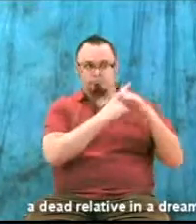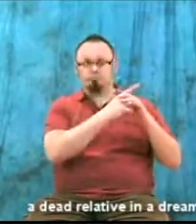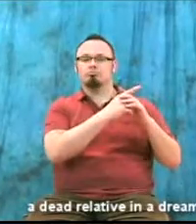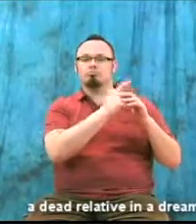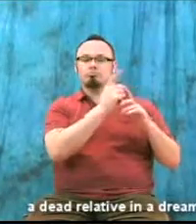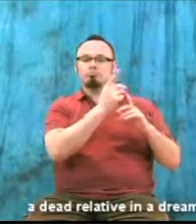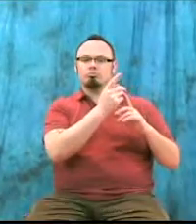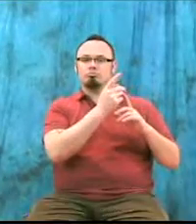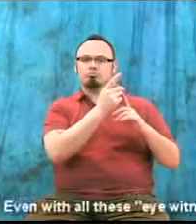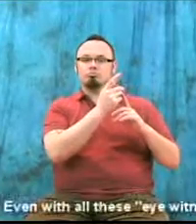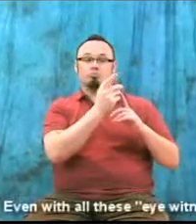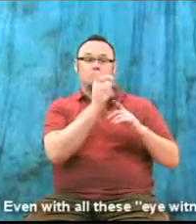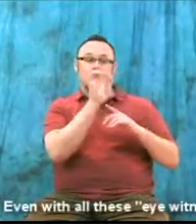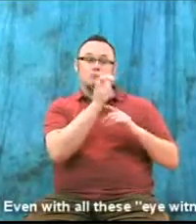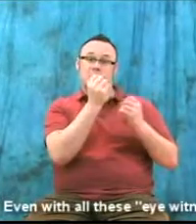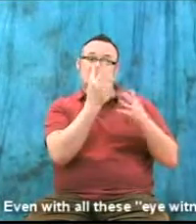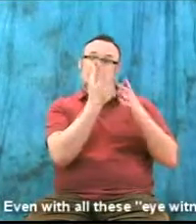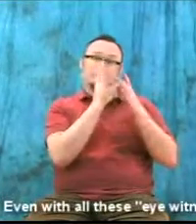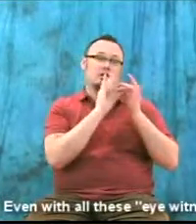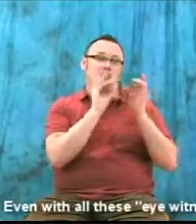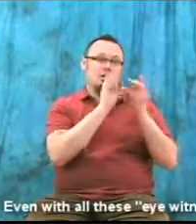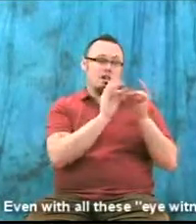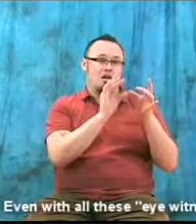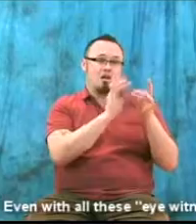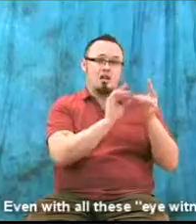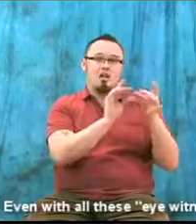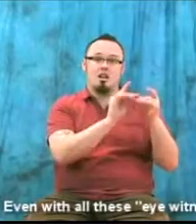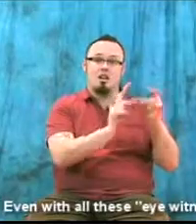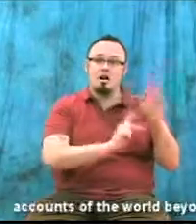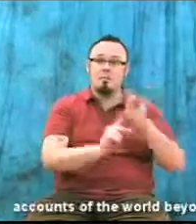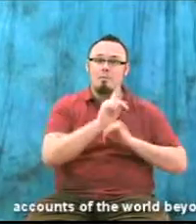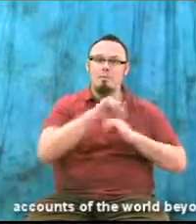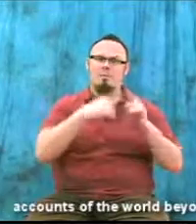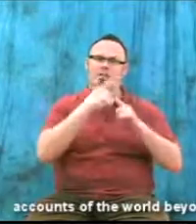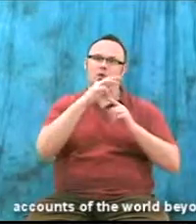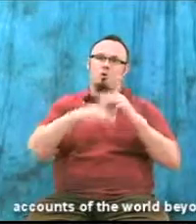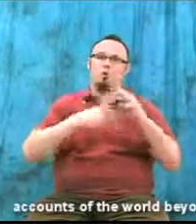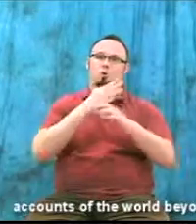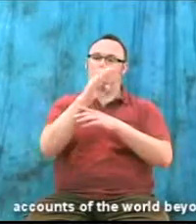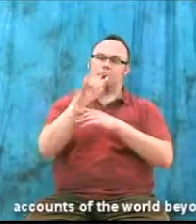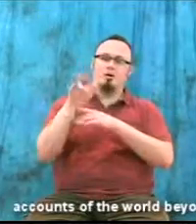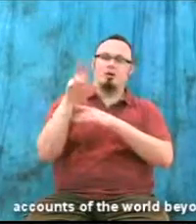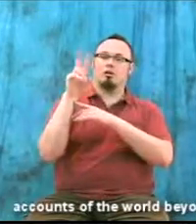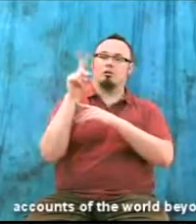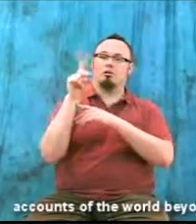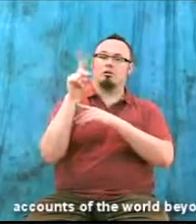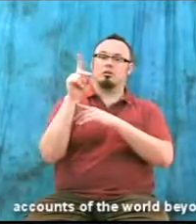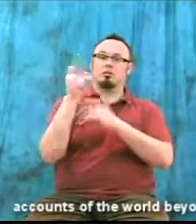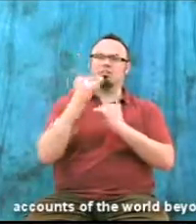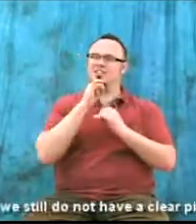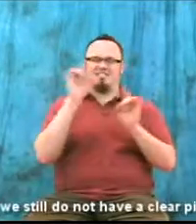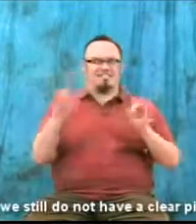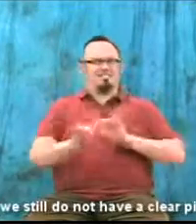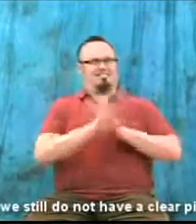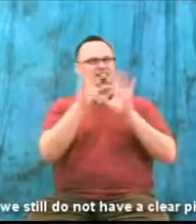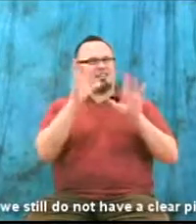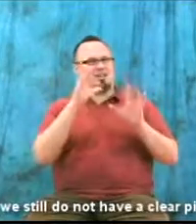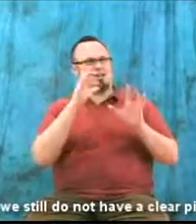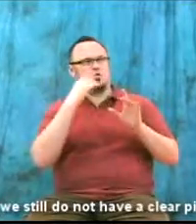Even with all these eyewitness accounts of the world beyond, we still do not have a clear picture of what it is like